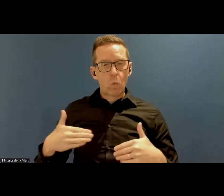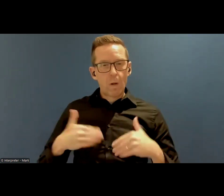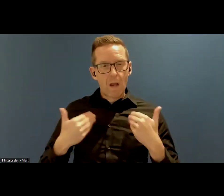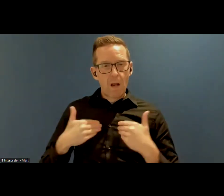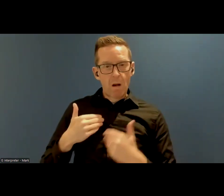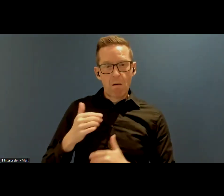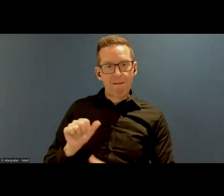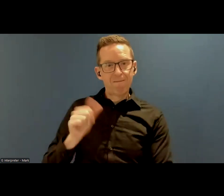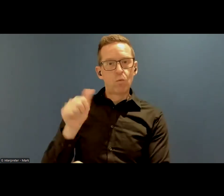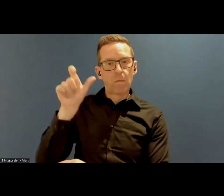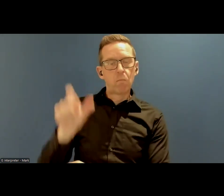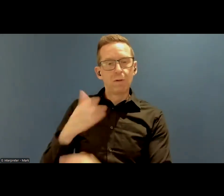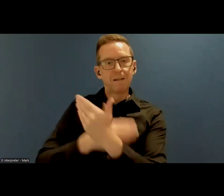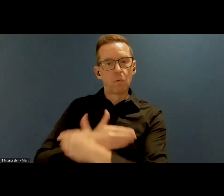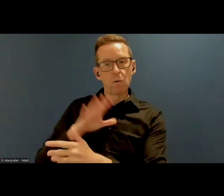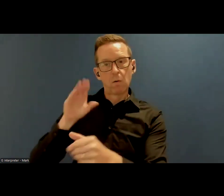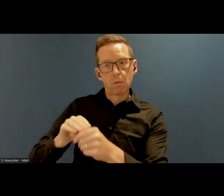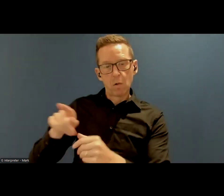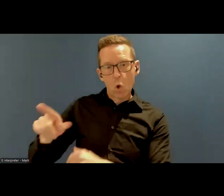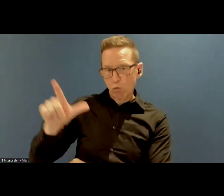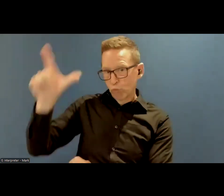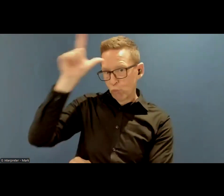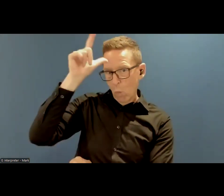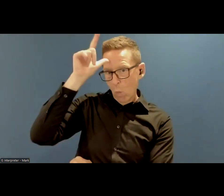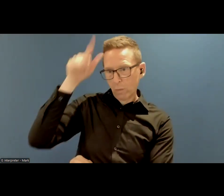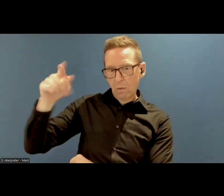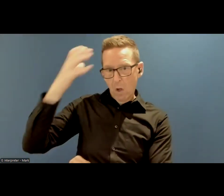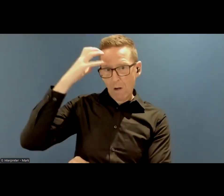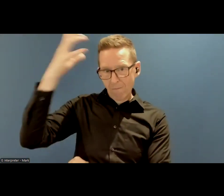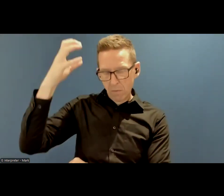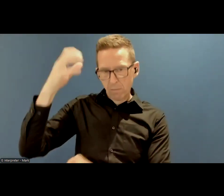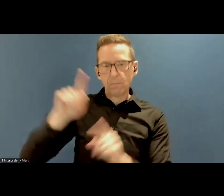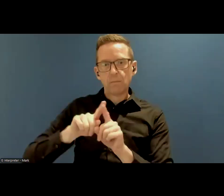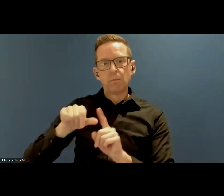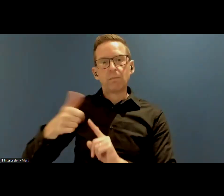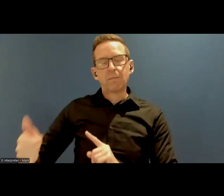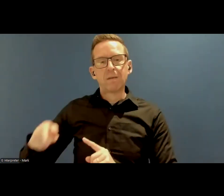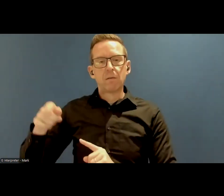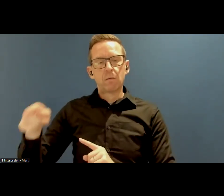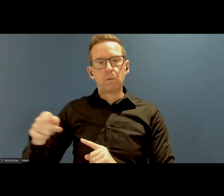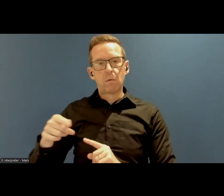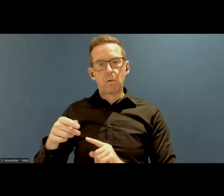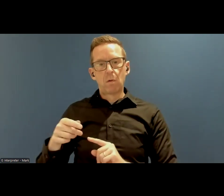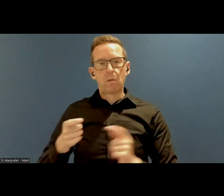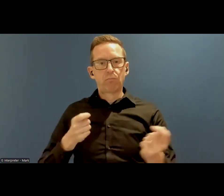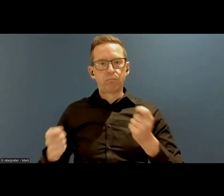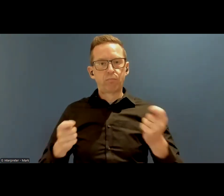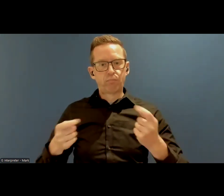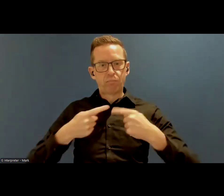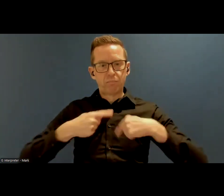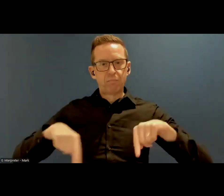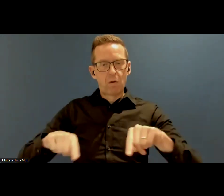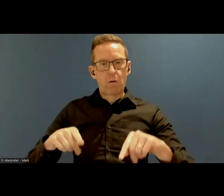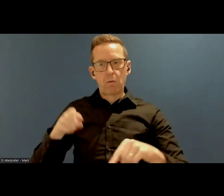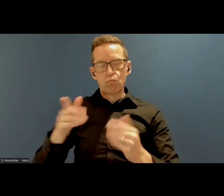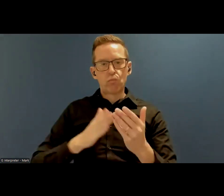serve in the Jordanian Senate, and he later held the post as Secretary General of Jordan's Higher Council on the Rights of